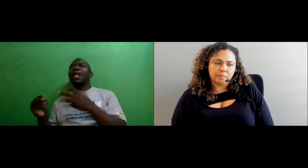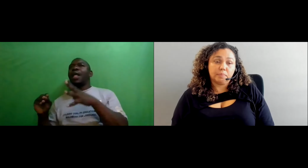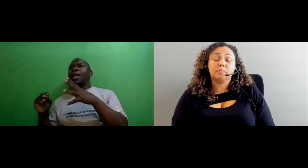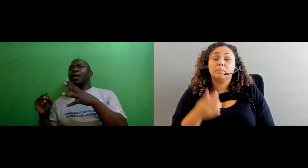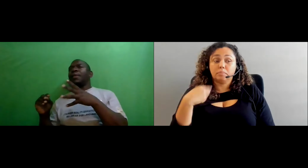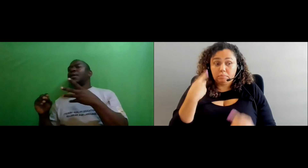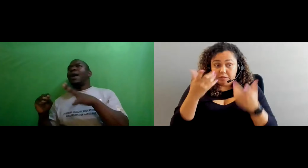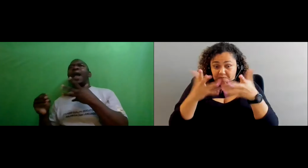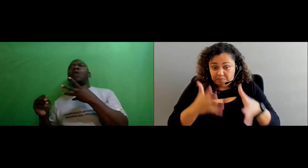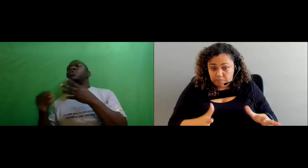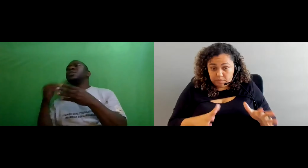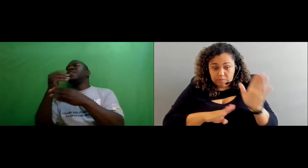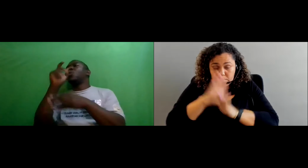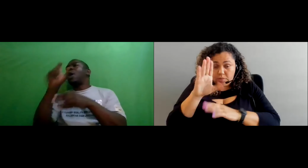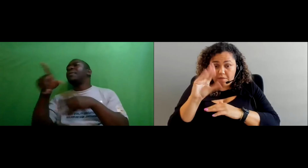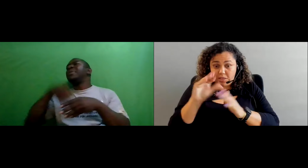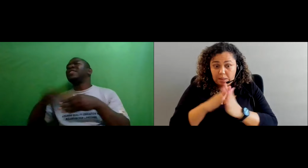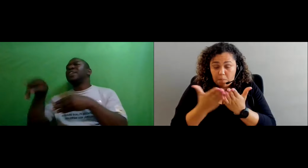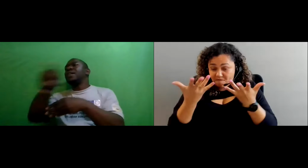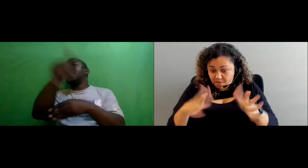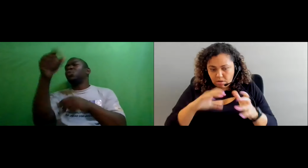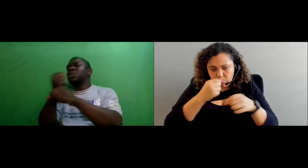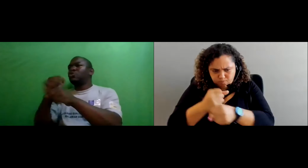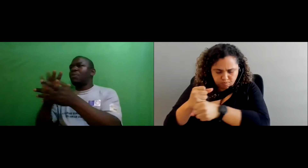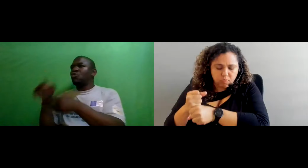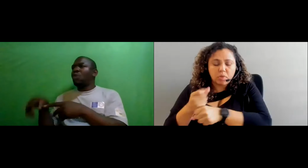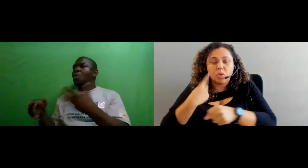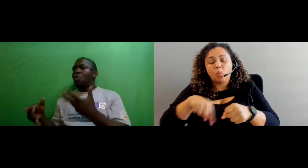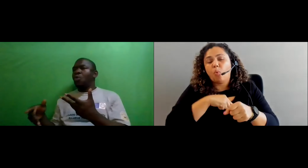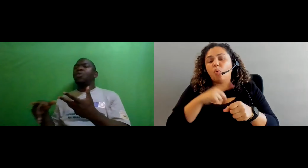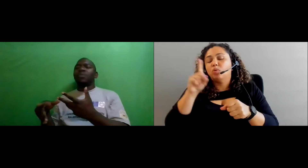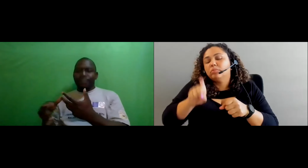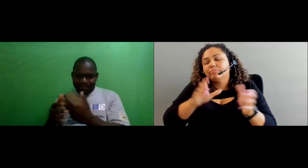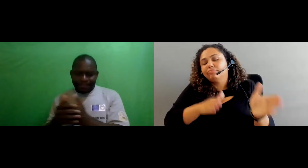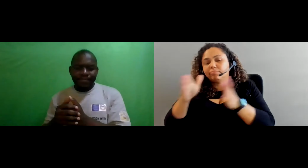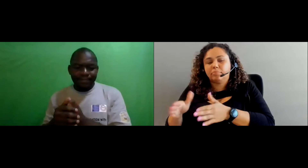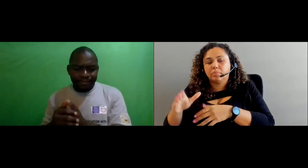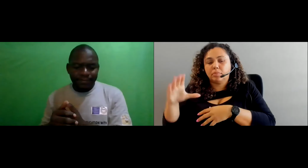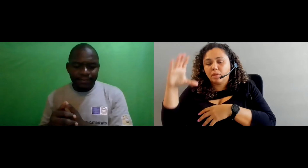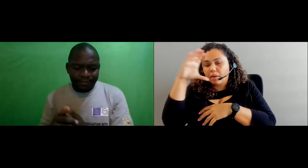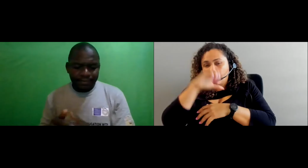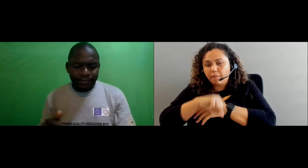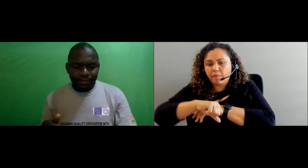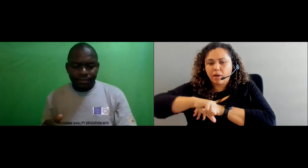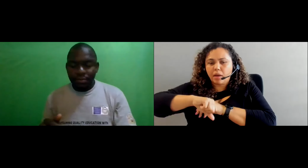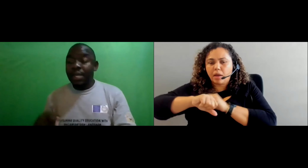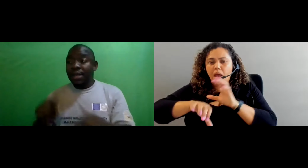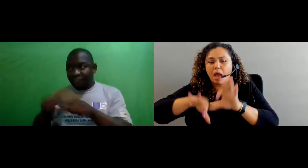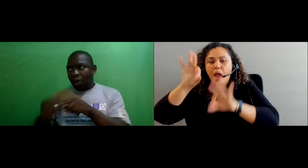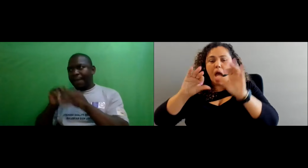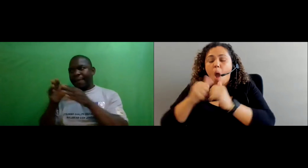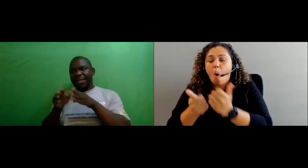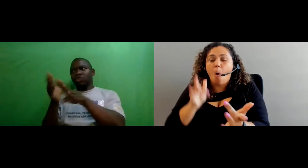After we finished developing these 50 books, we're supposed to find means and ways on how these materials could reach out